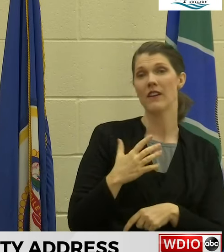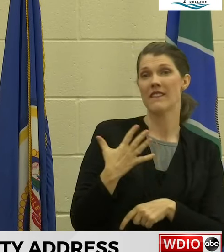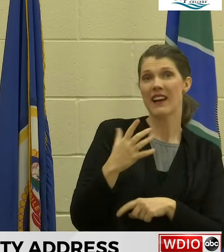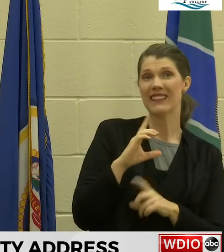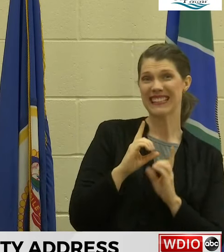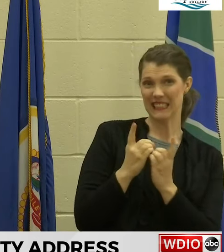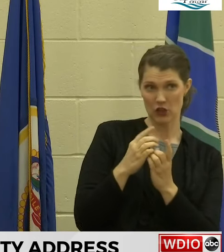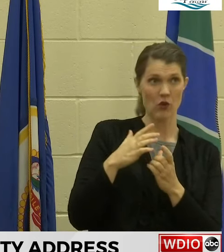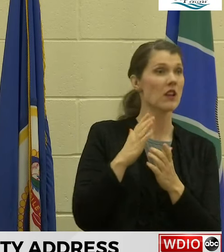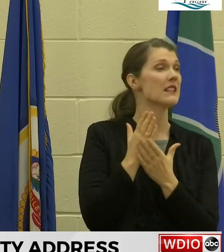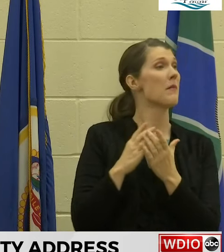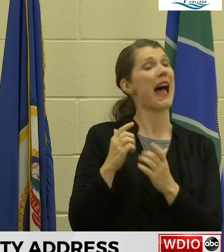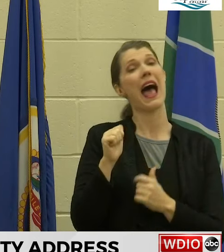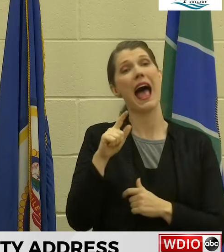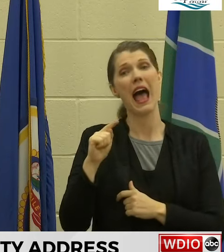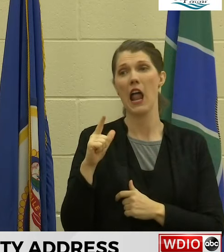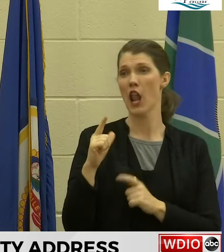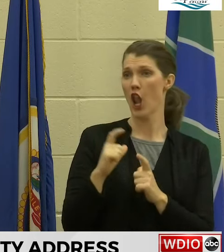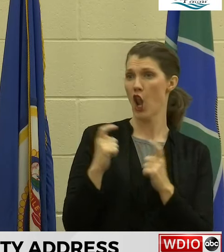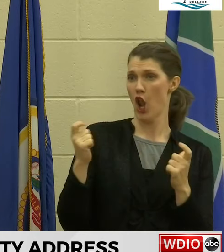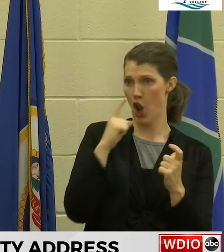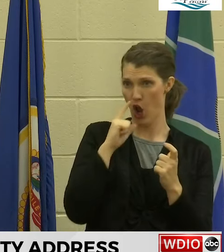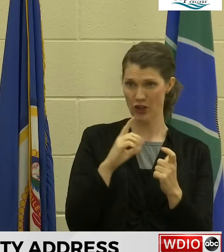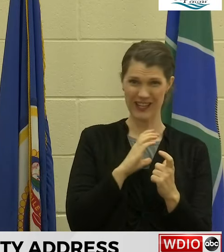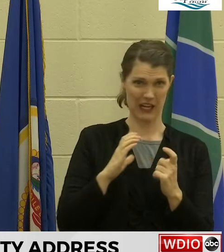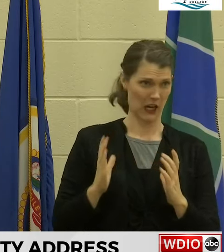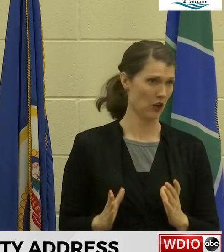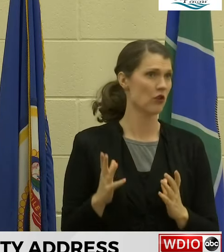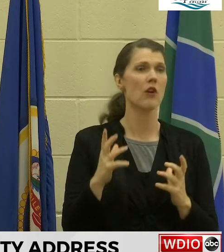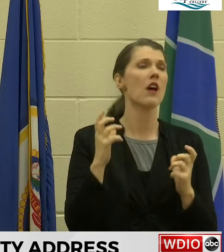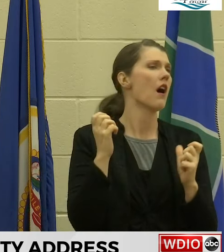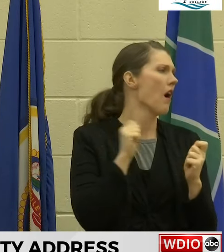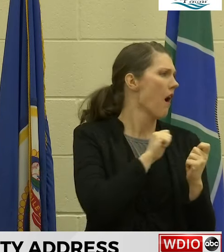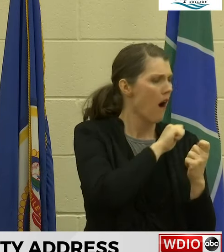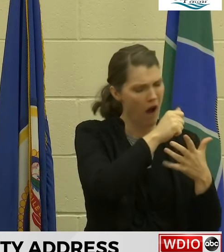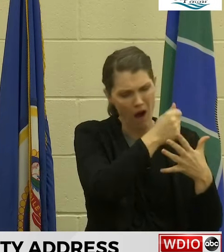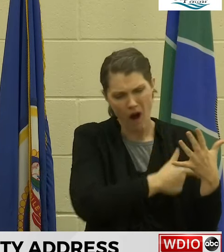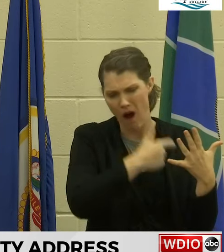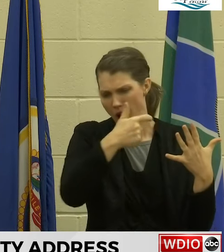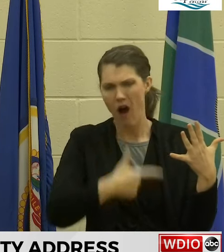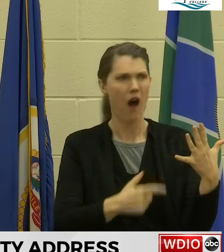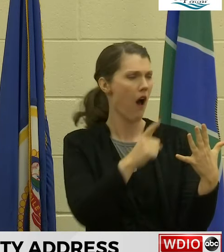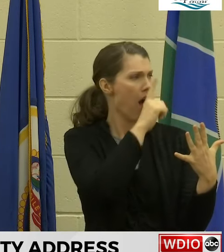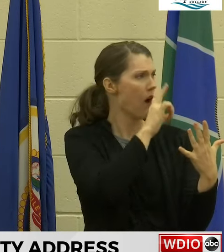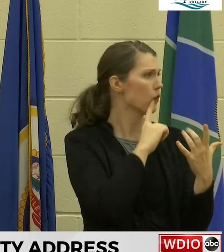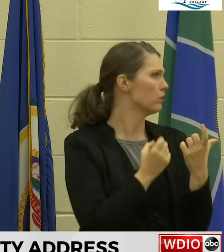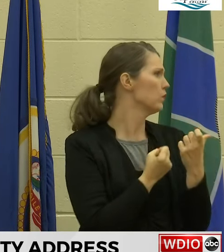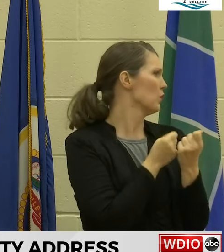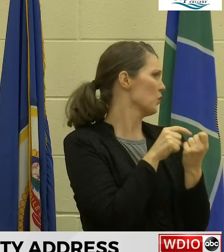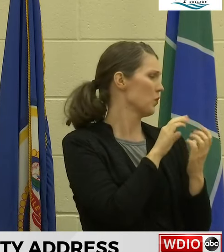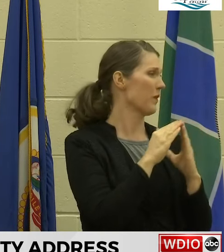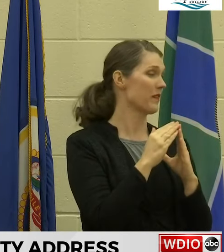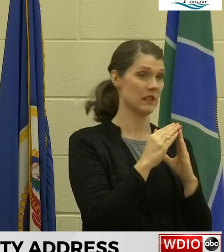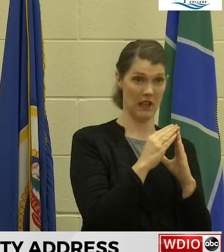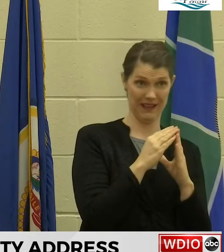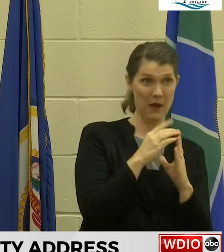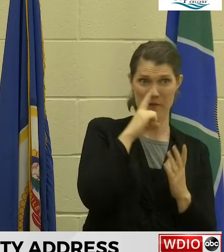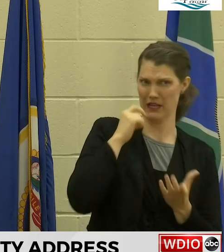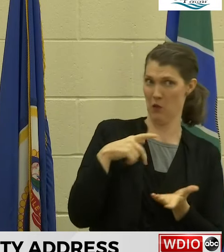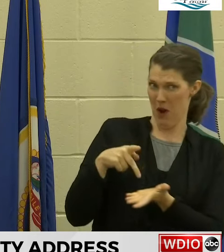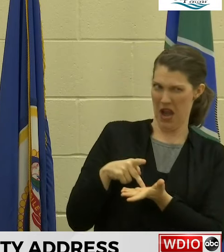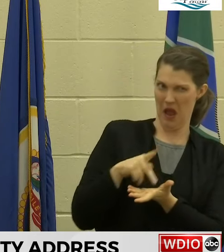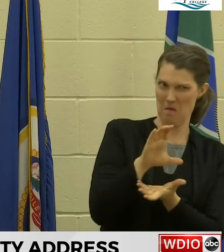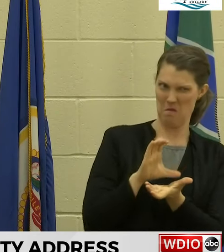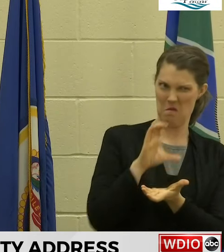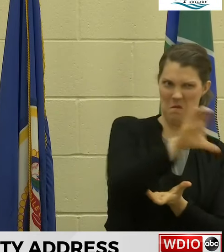4 at-large councilors. They give a tremendous amount to this community, and that it is not for the high pay or